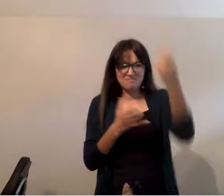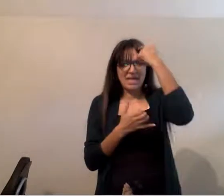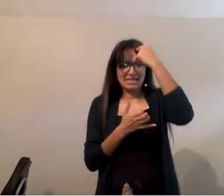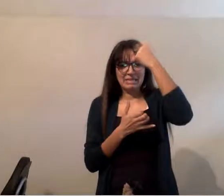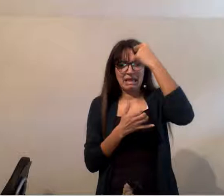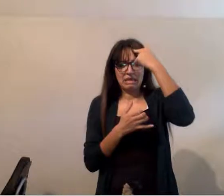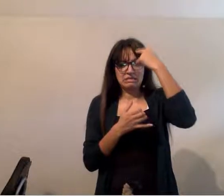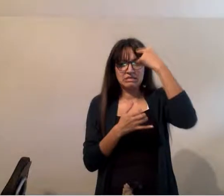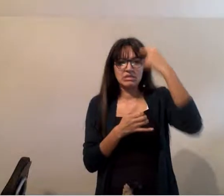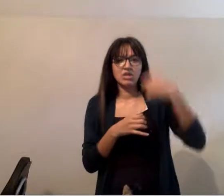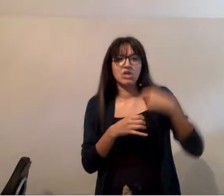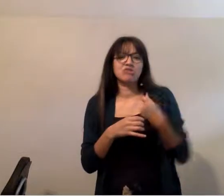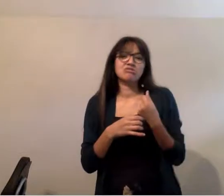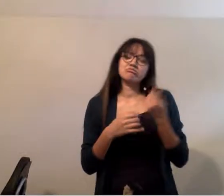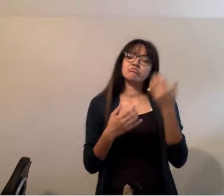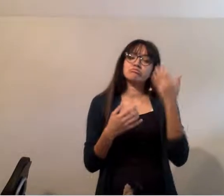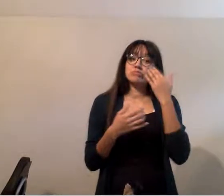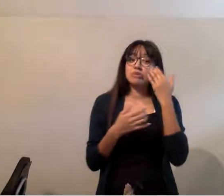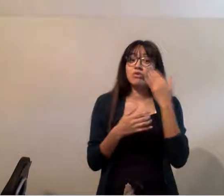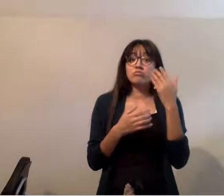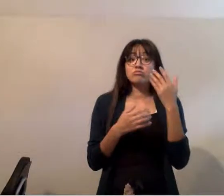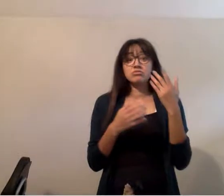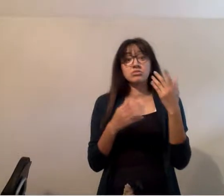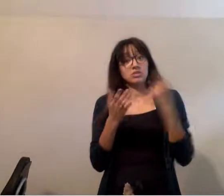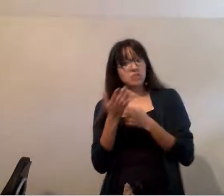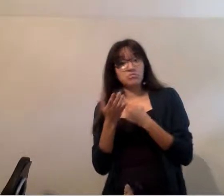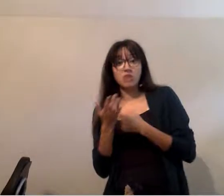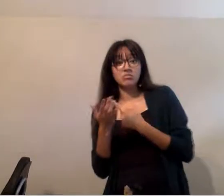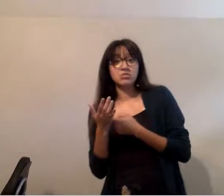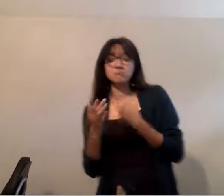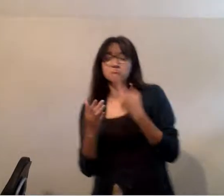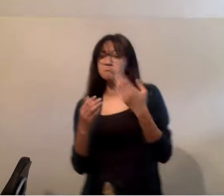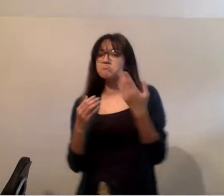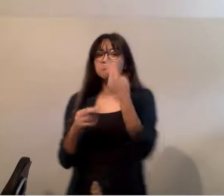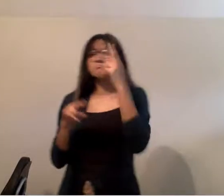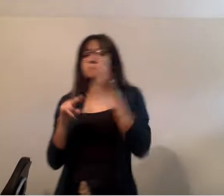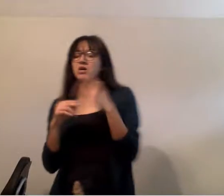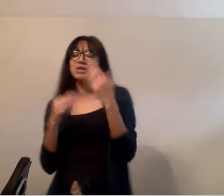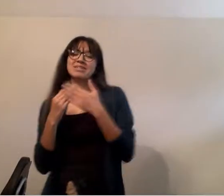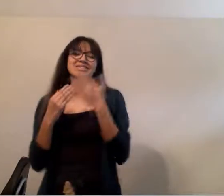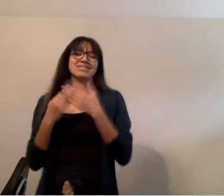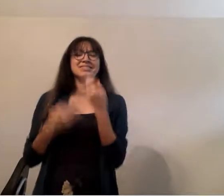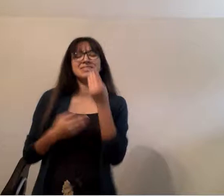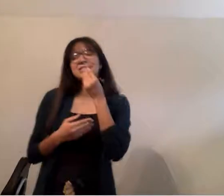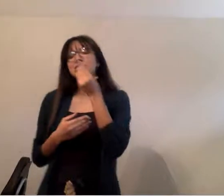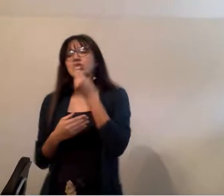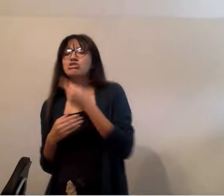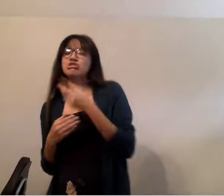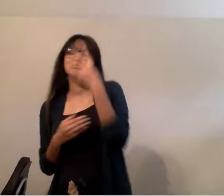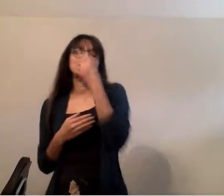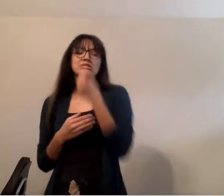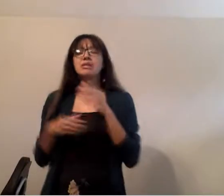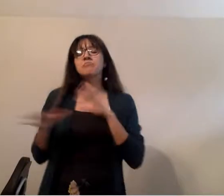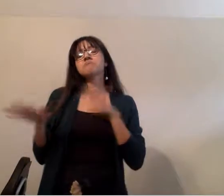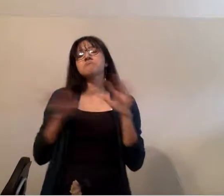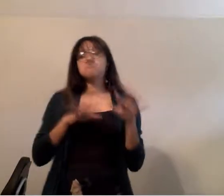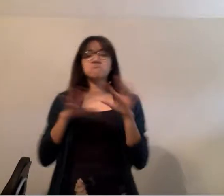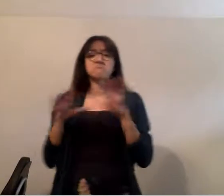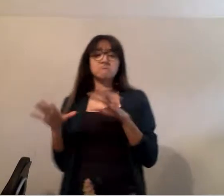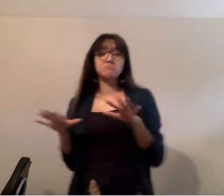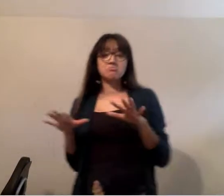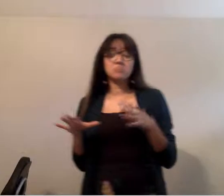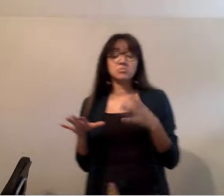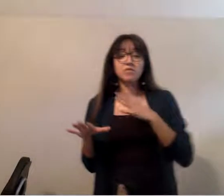sometimes it makes sense to be doing things that are easy and fun, like when you're having dinner or going to bed or enjoying well-earned leisure time. That's why